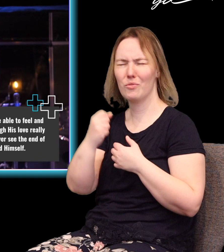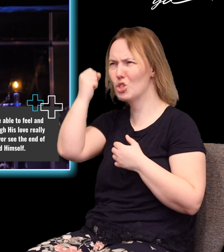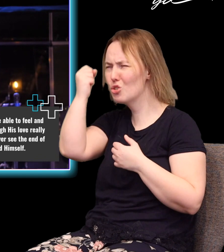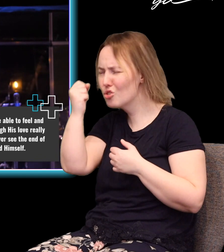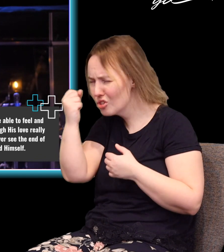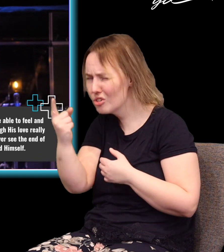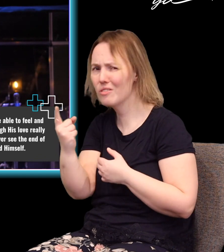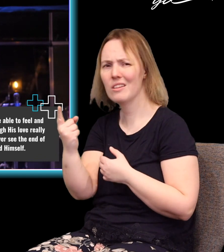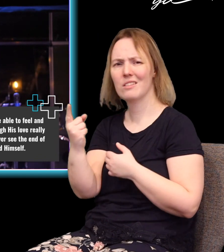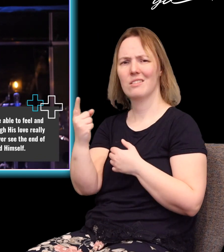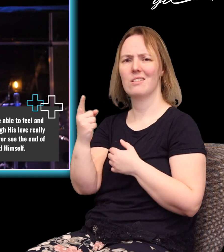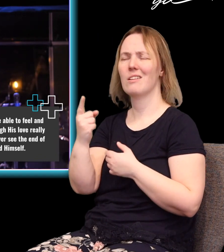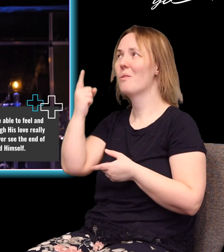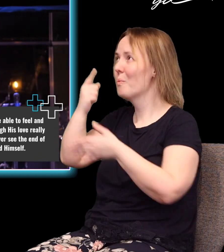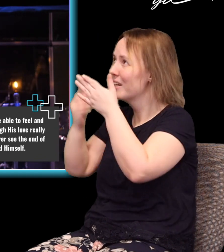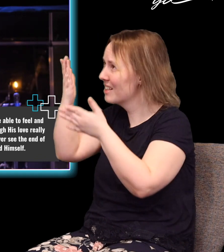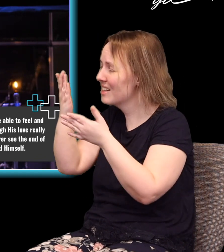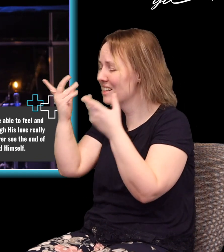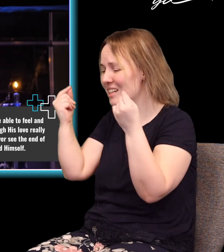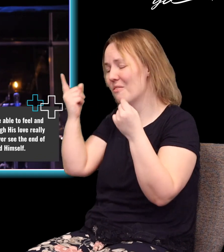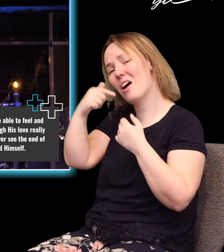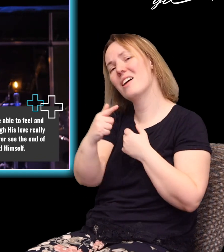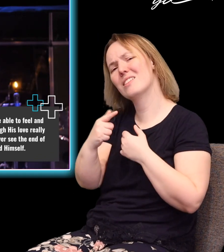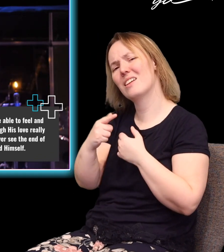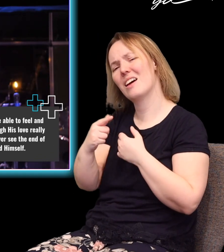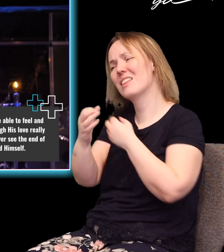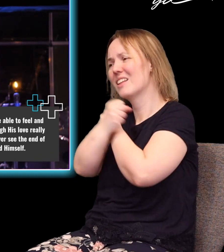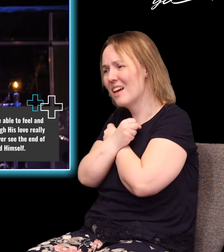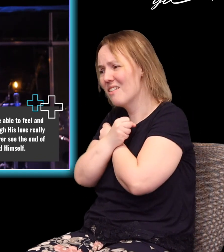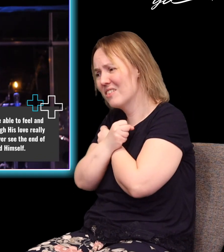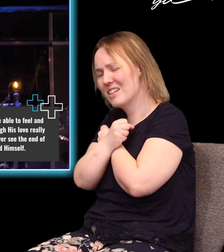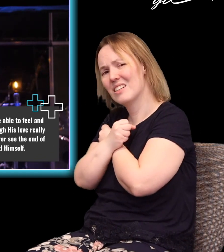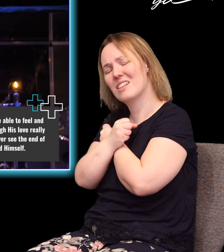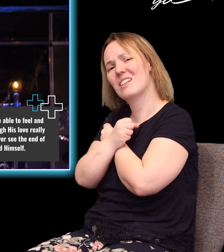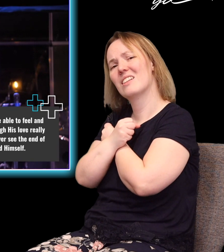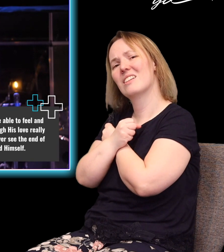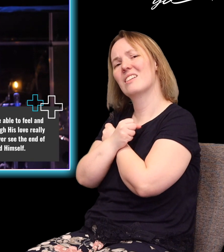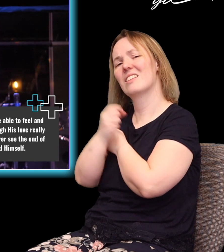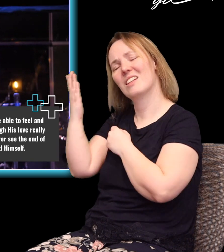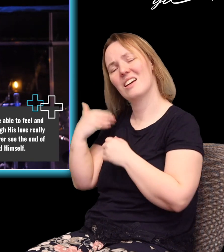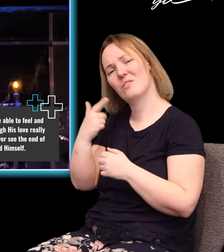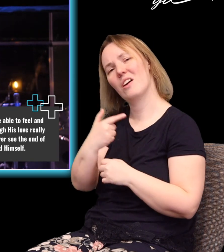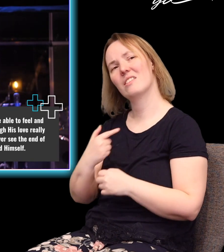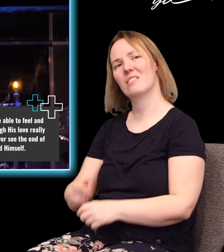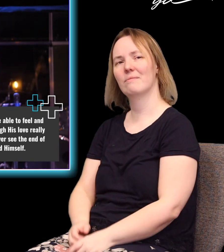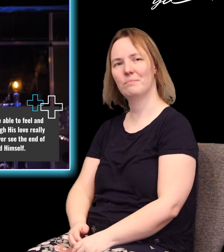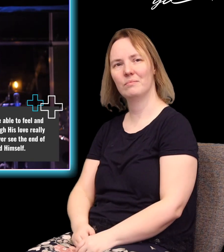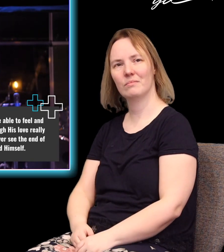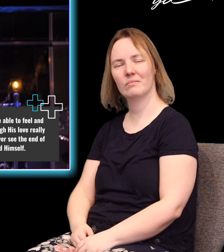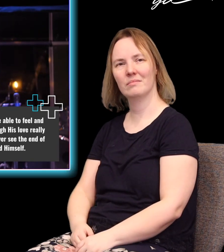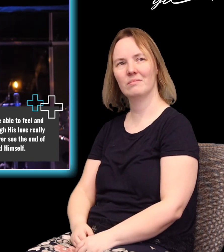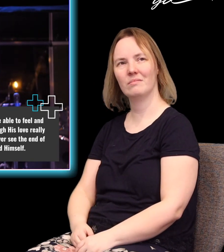we really understood what he did for us and the love that compelled him to do that. He says, as all God's children should, that you would understand